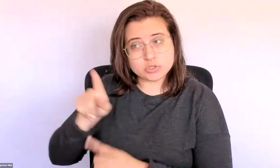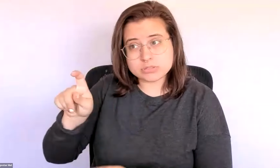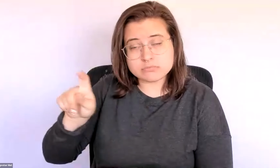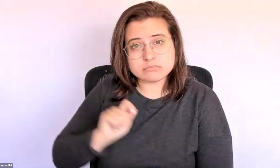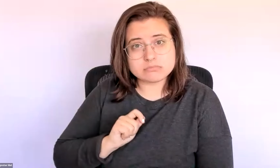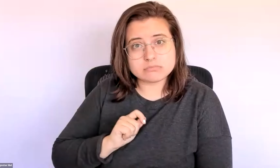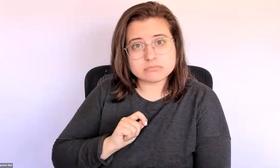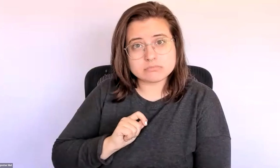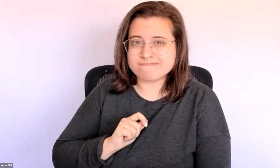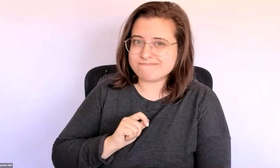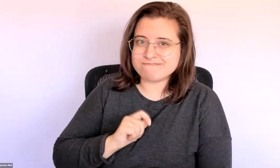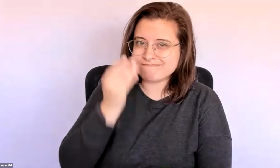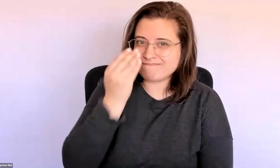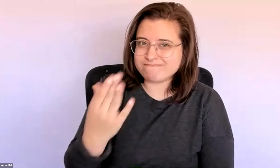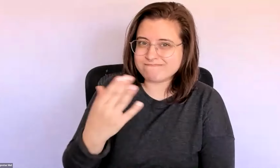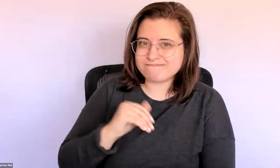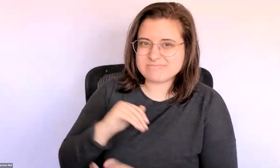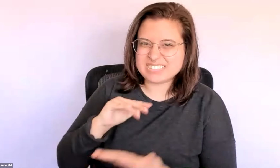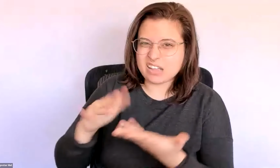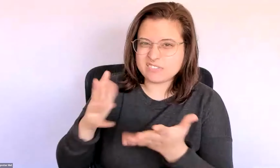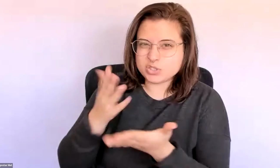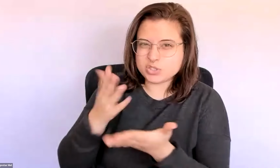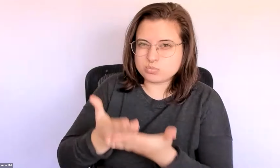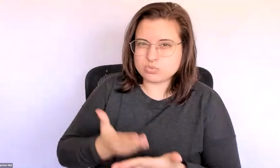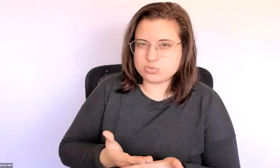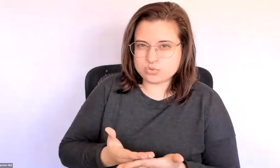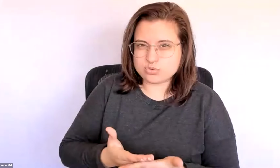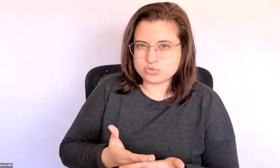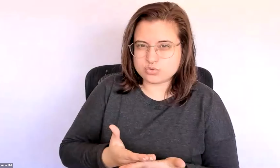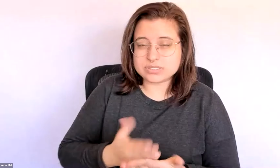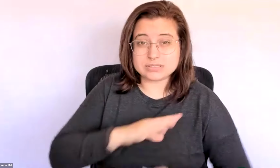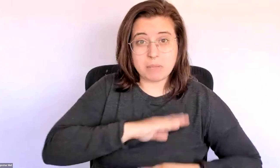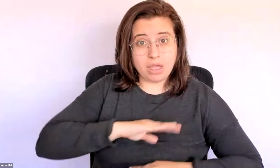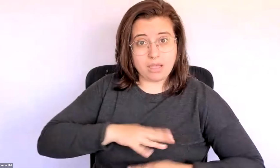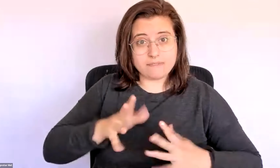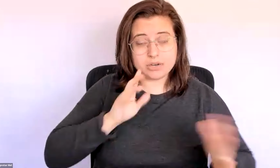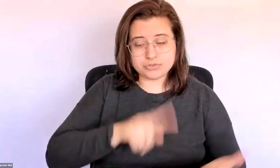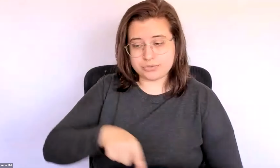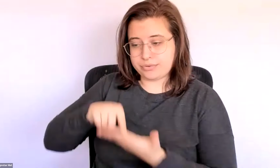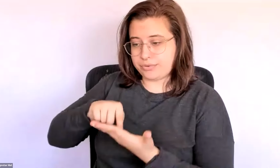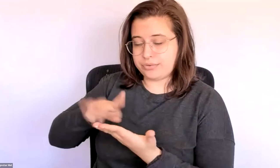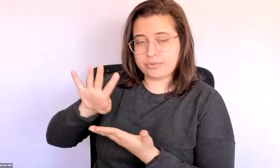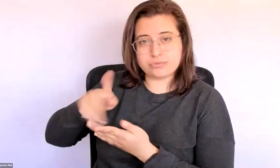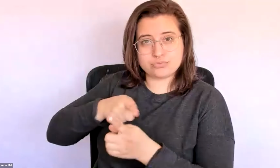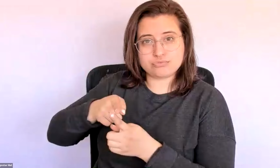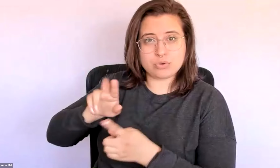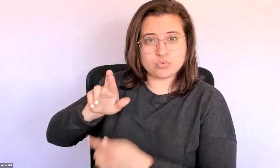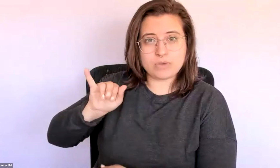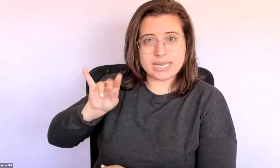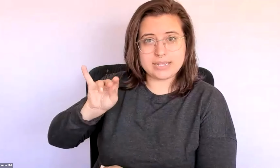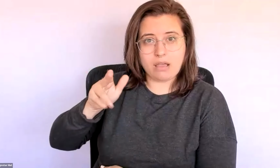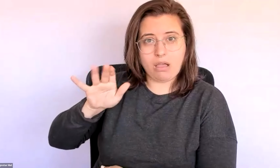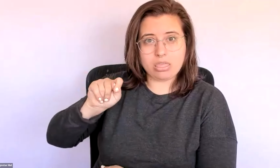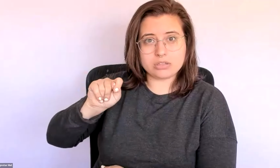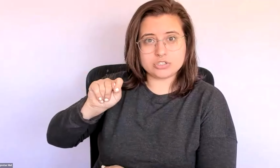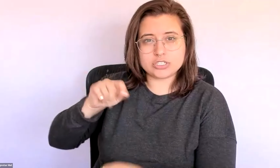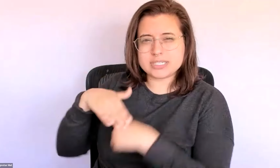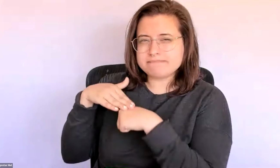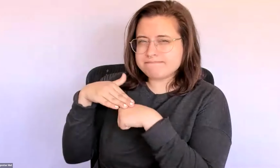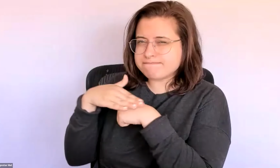Studies have shown that when reviewing a mammogram that were read by radiologists who had only